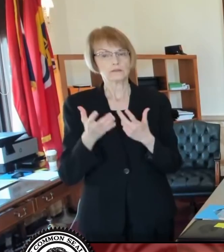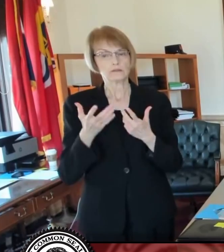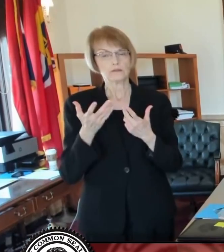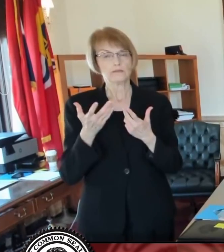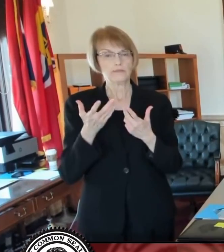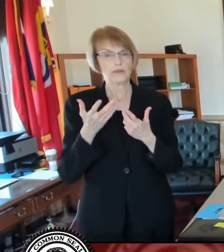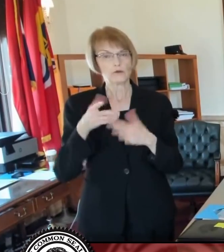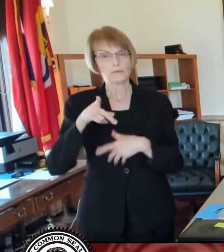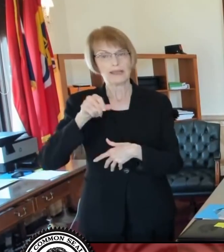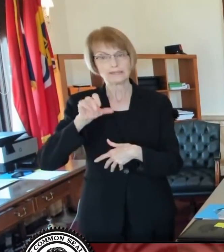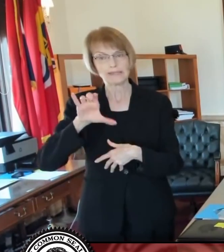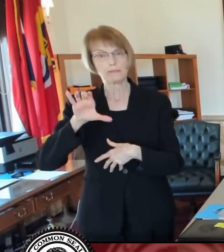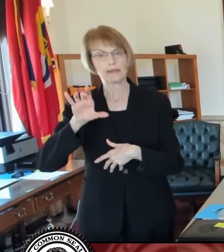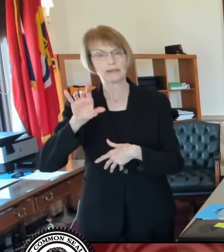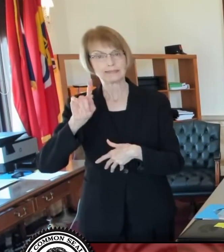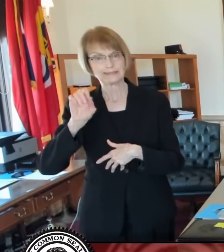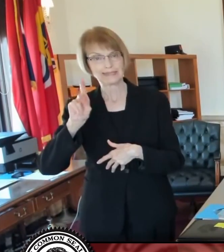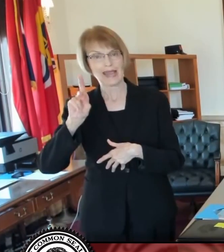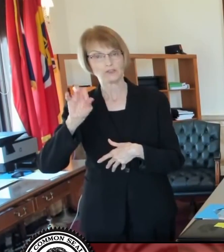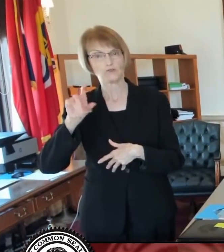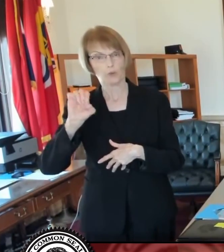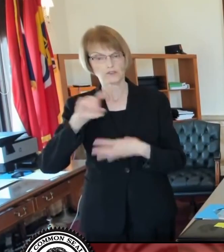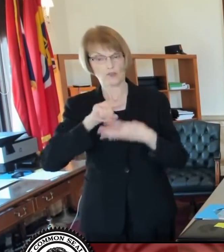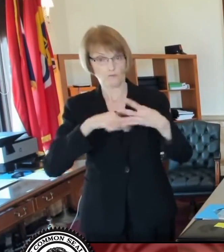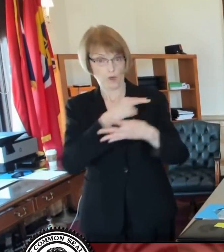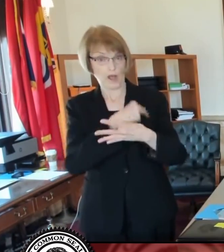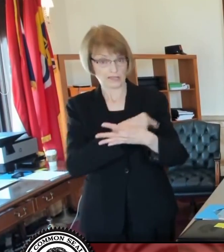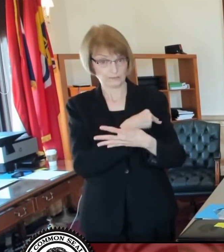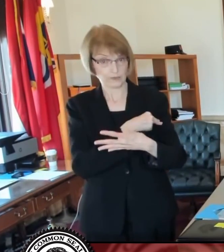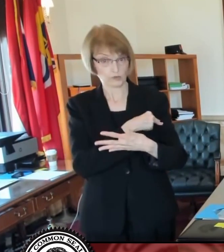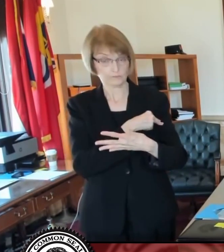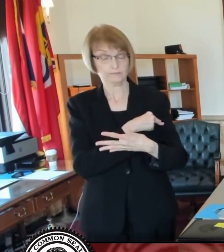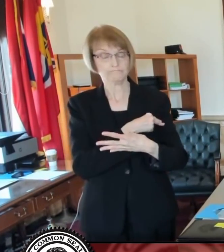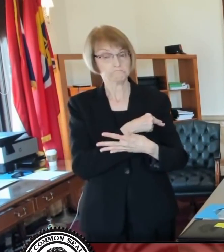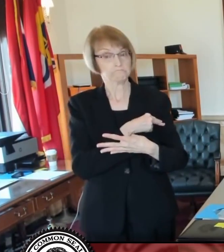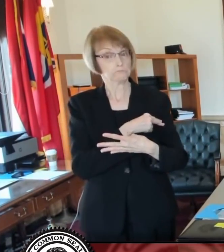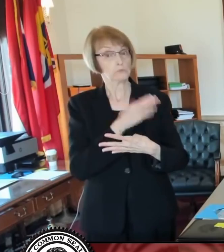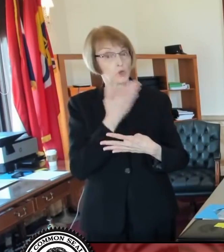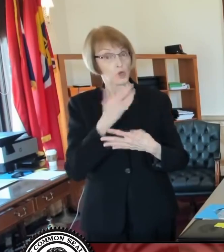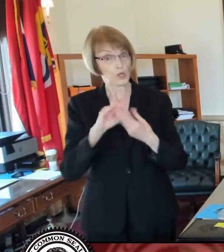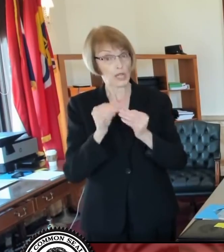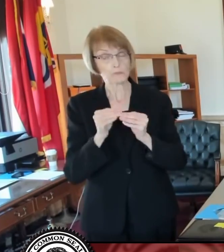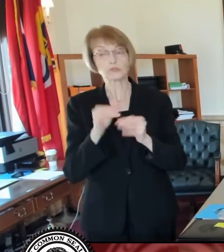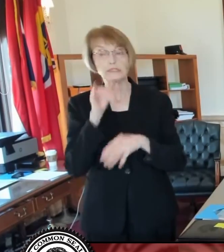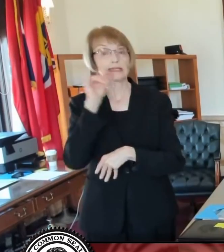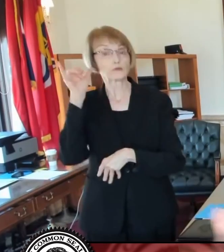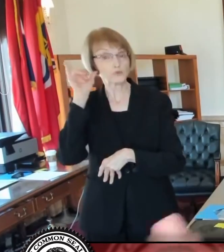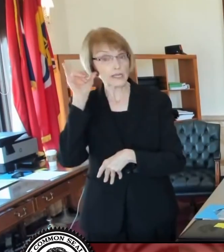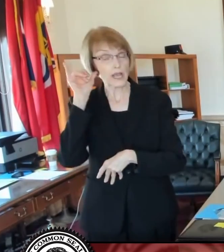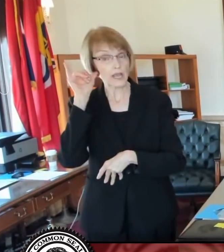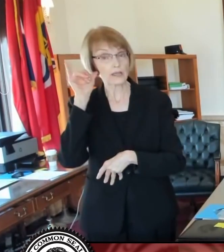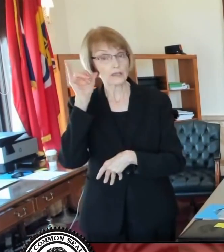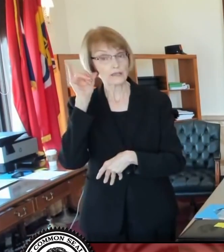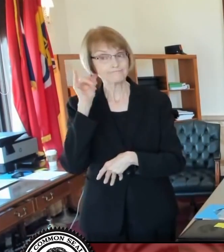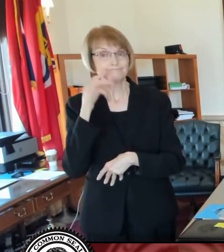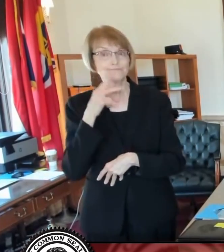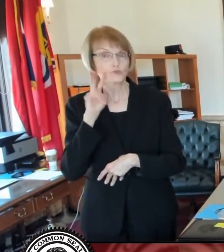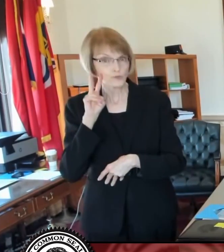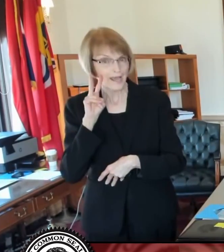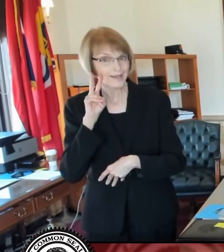the Pandemic Task Force hospitals. And again, these numbers look pretty good. Yesterday, 2 days